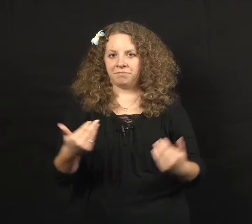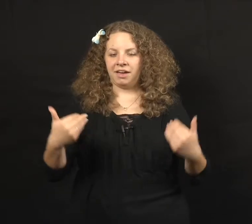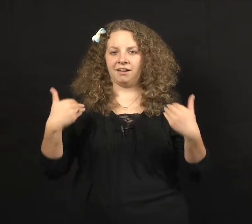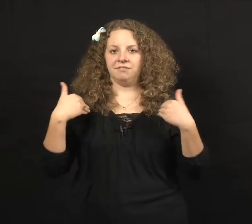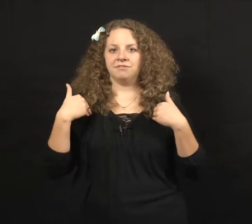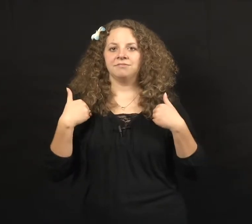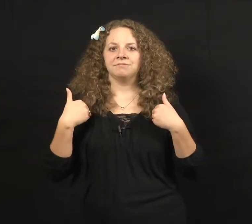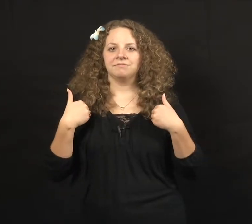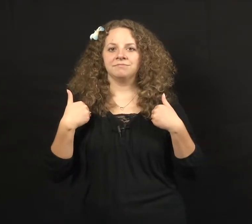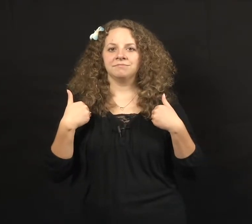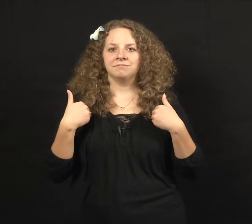Have.